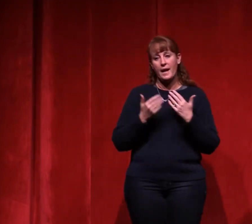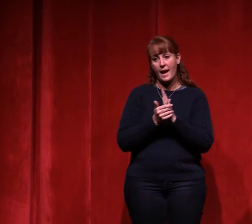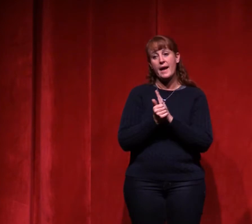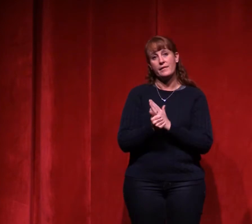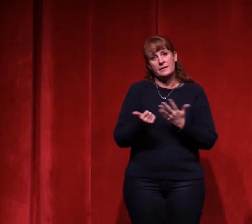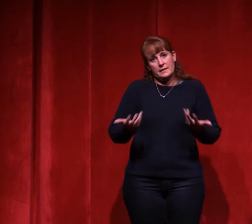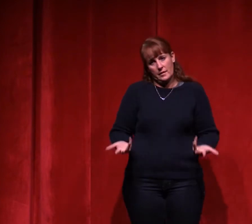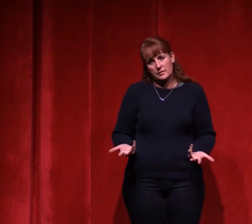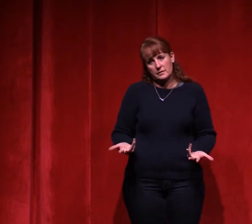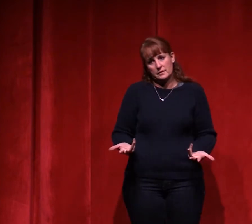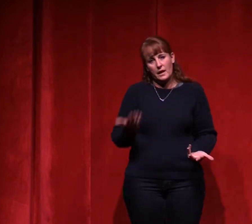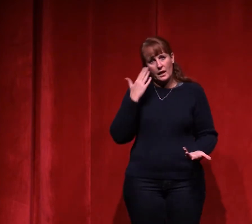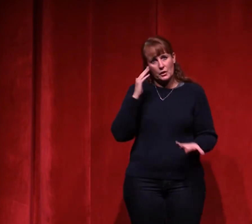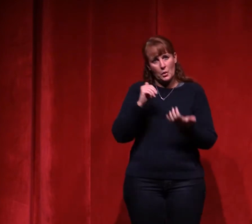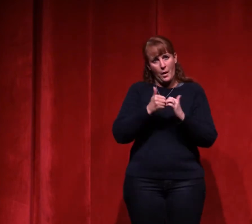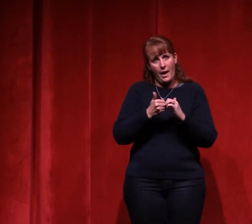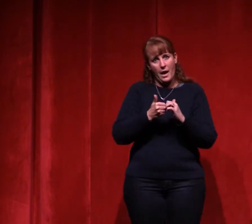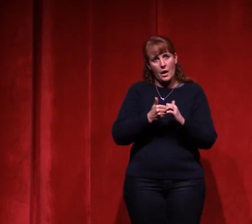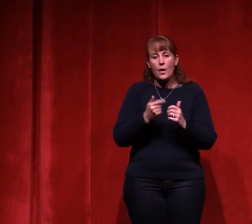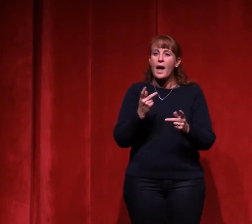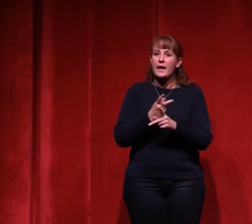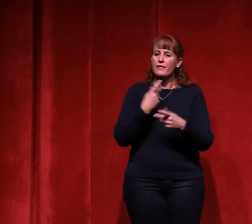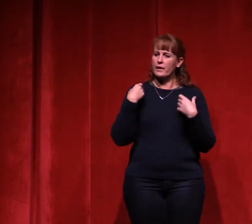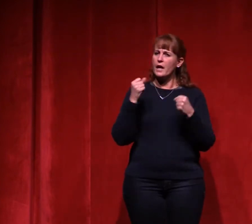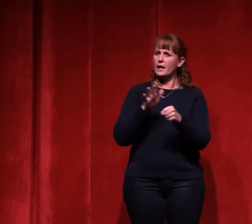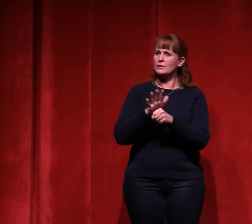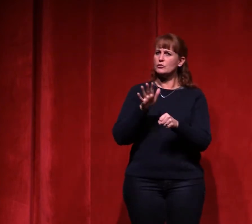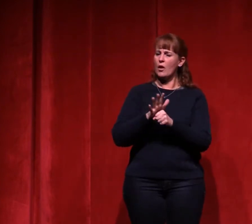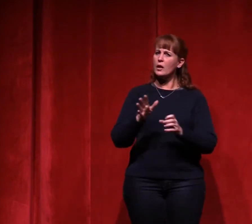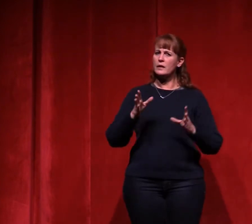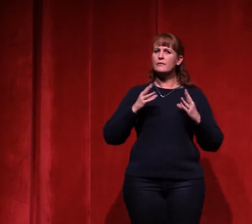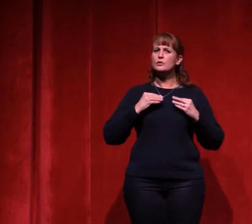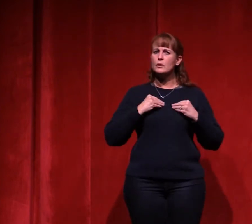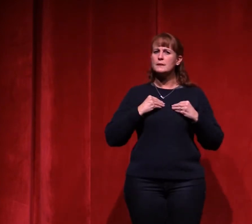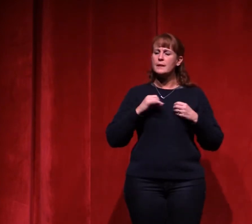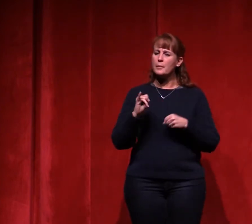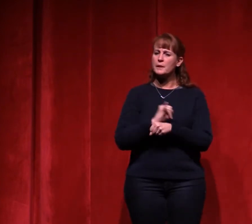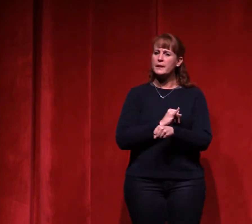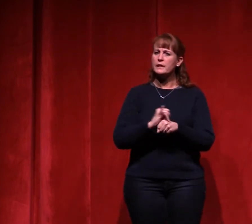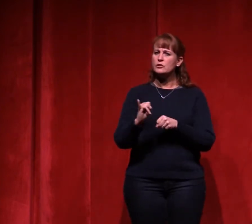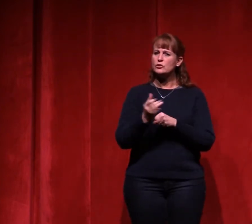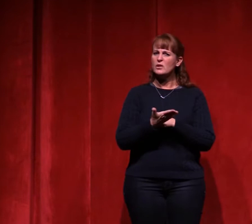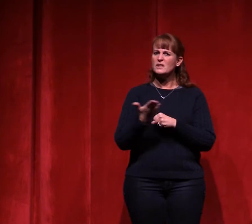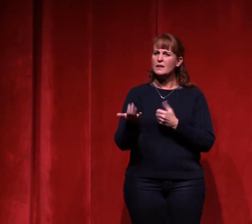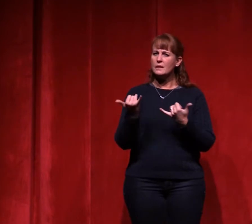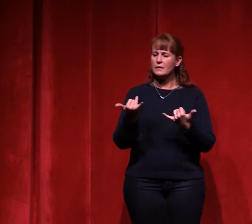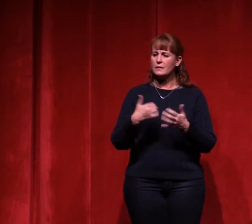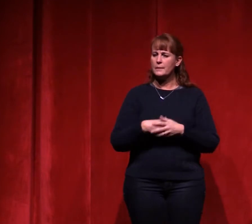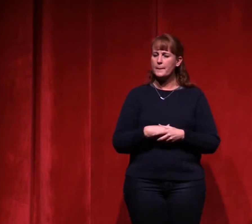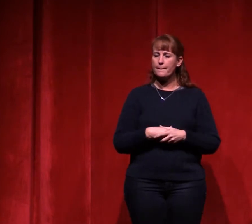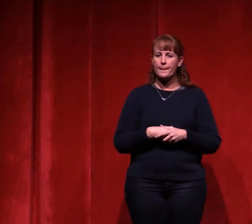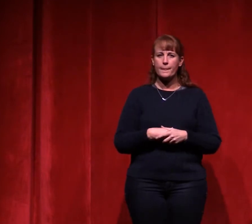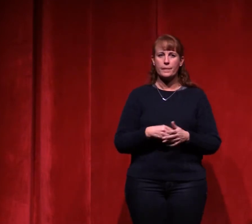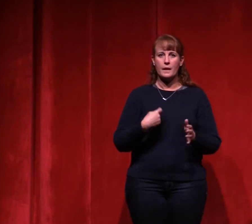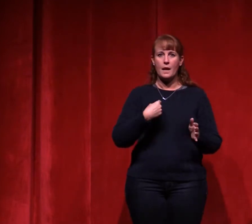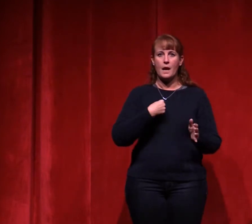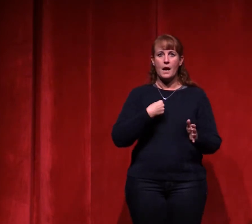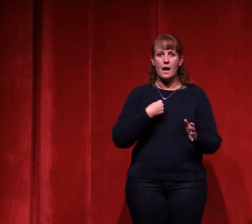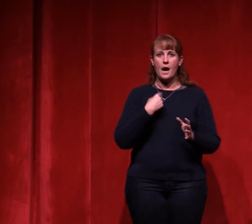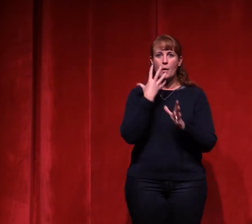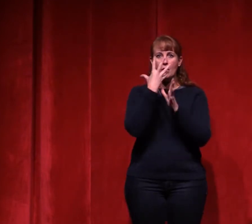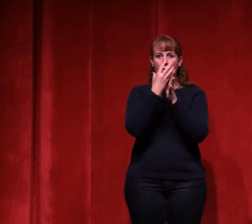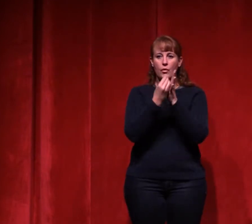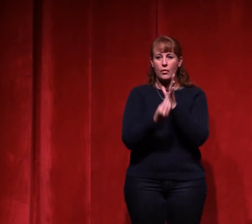set. And I figured that I was strong enough to handle anything the industry threw at me this time around. I was sucked back